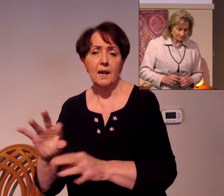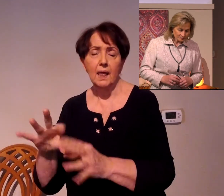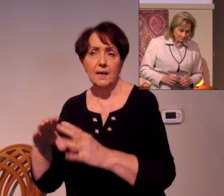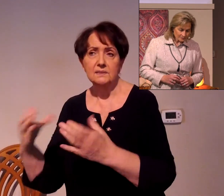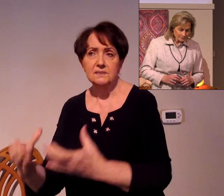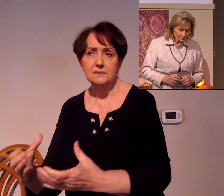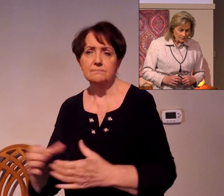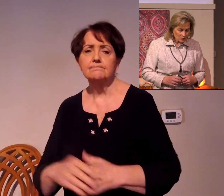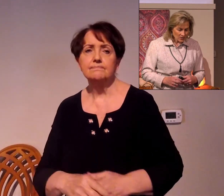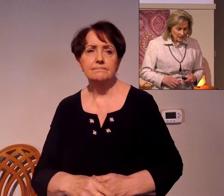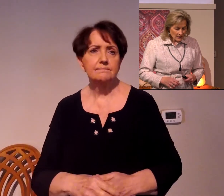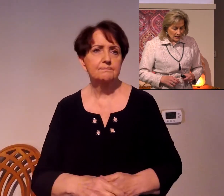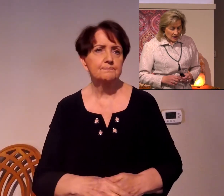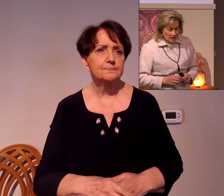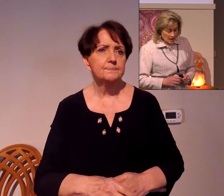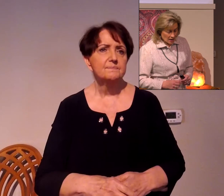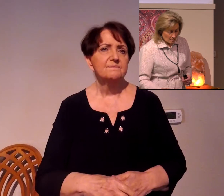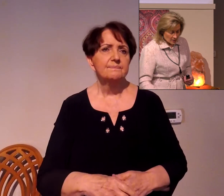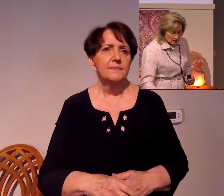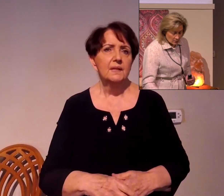this.